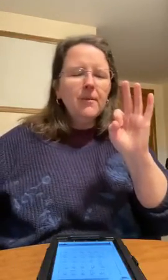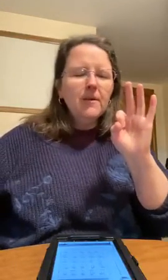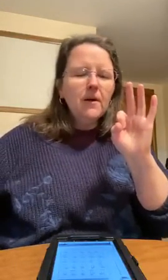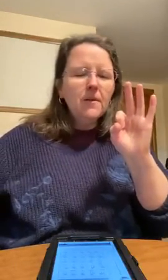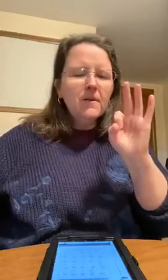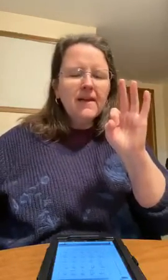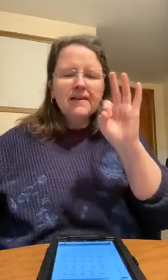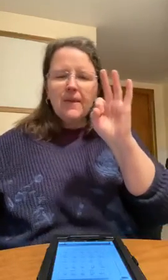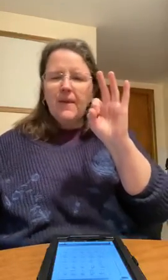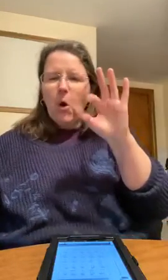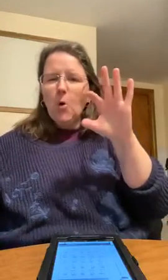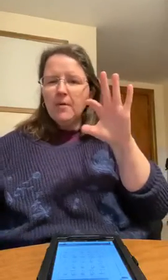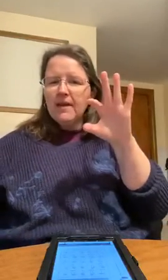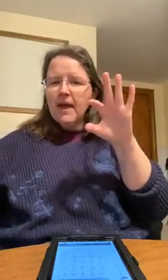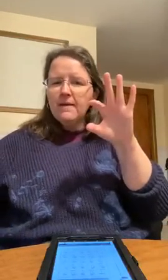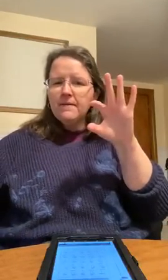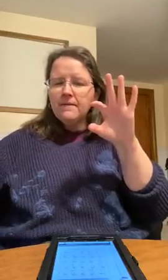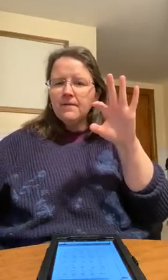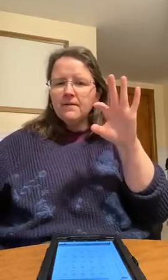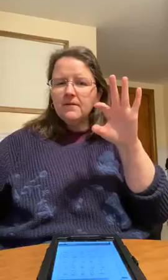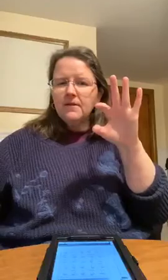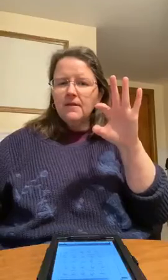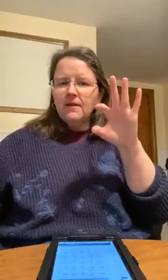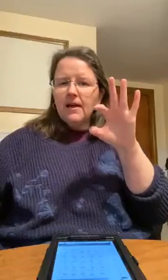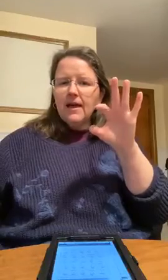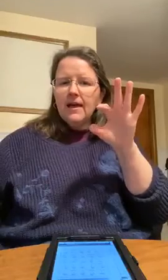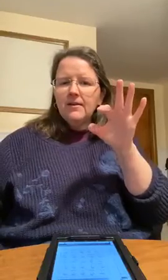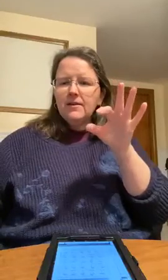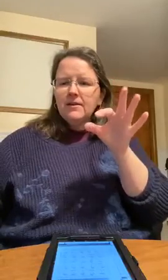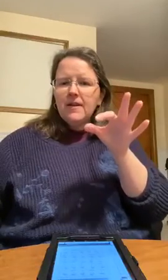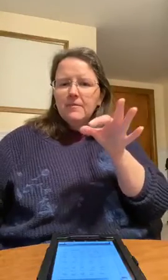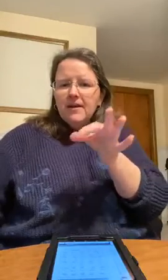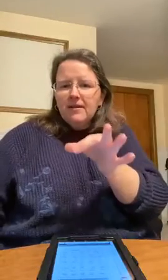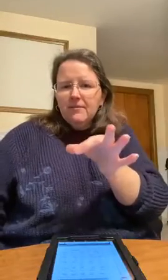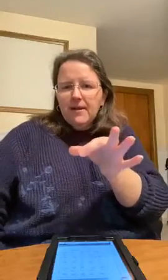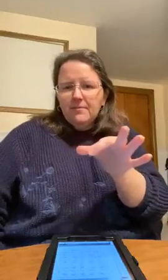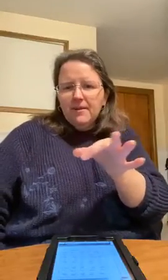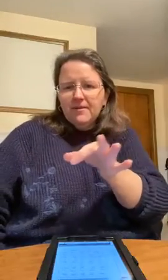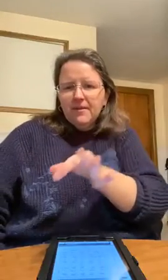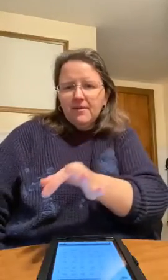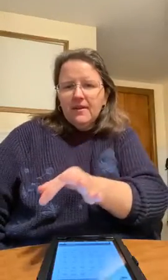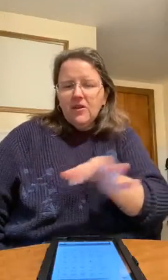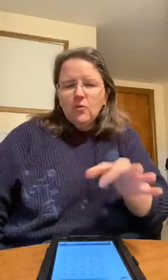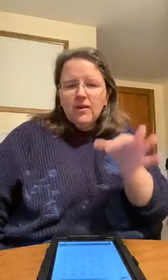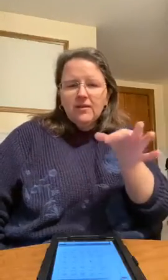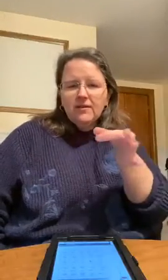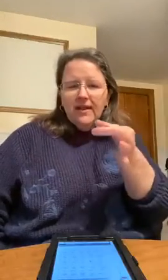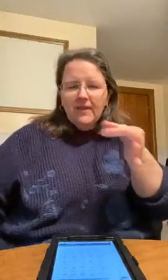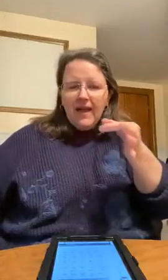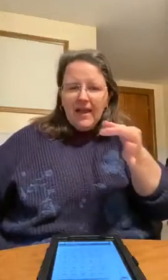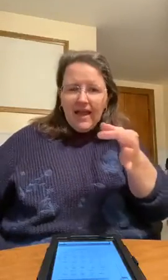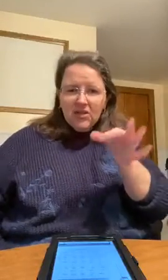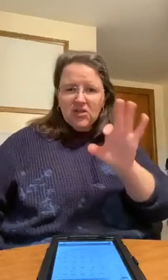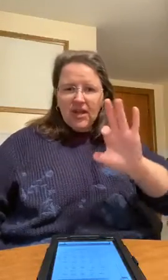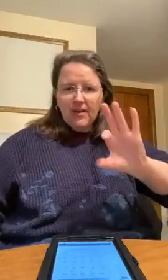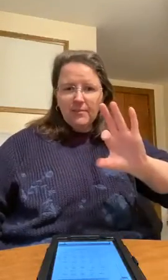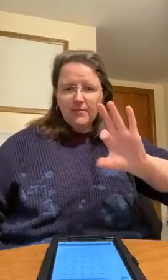other things like the open F, and it might be something that you want to, like that hand shape.